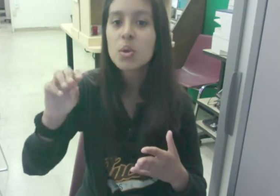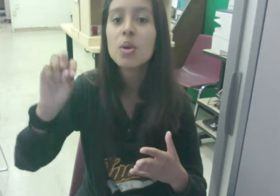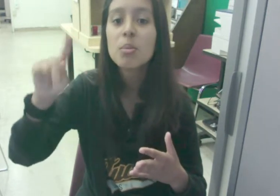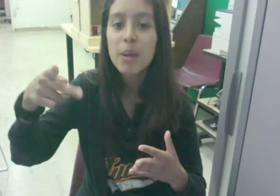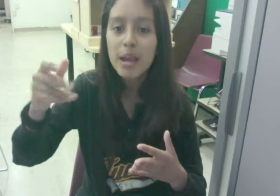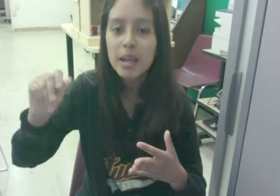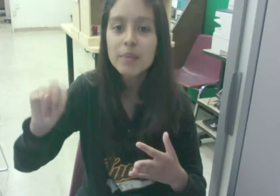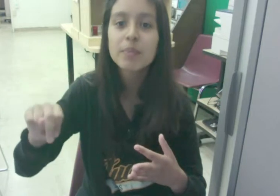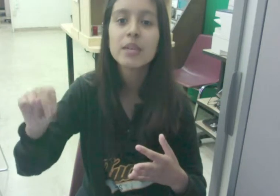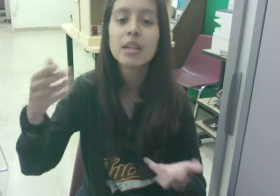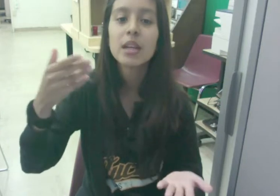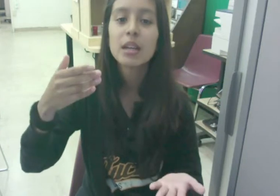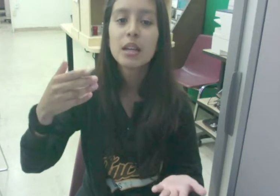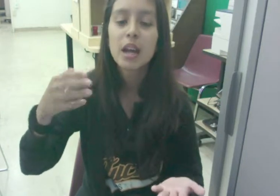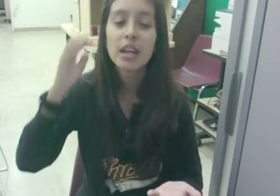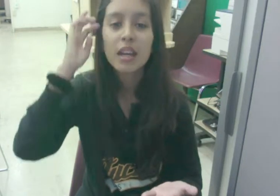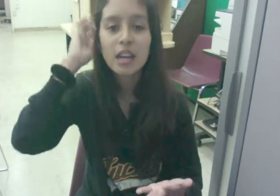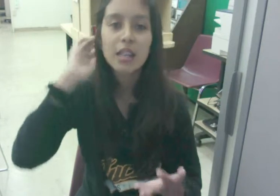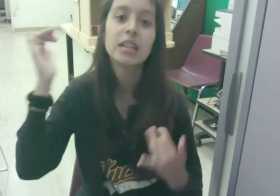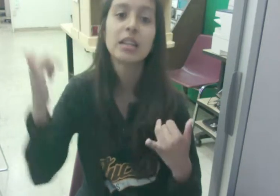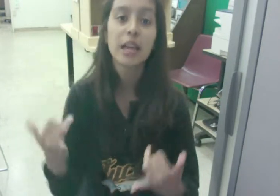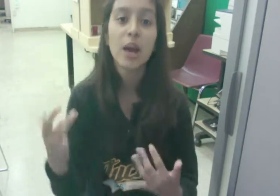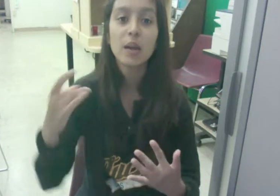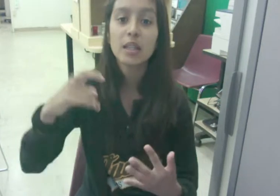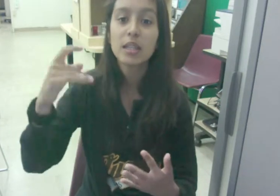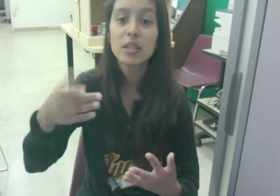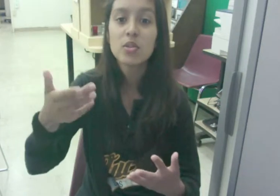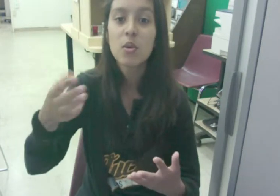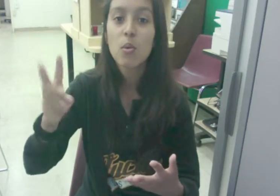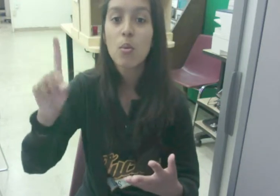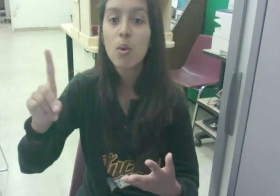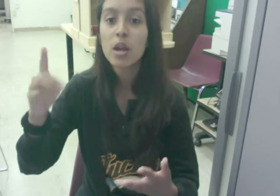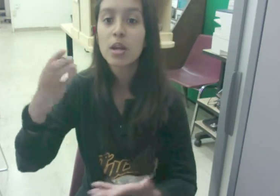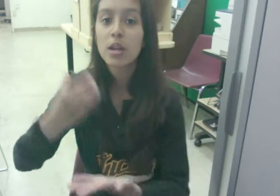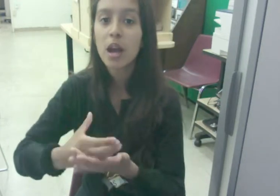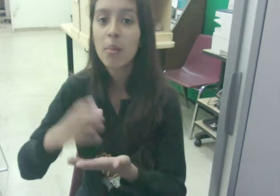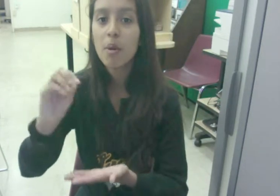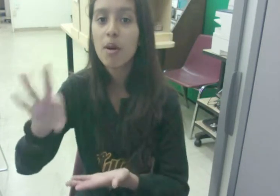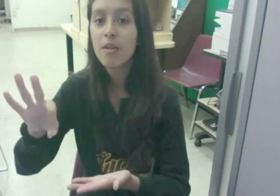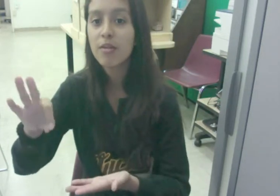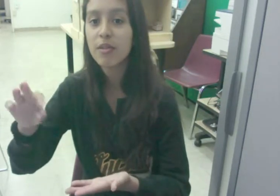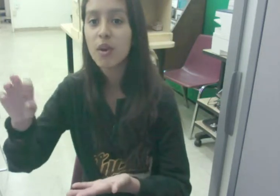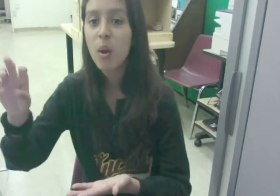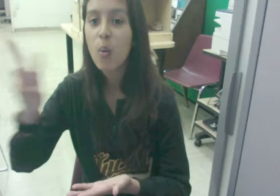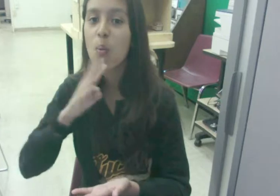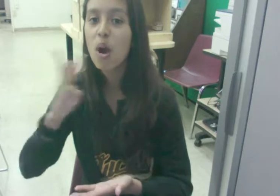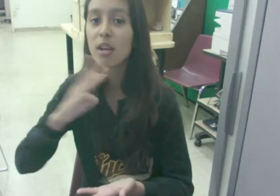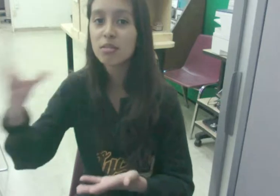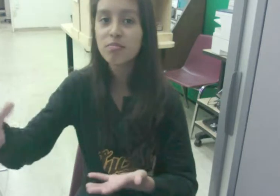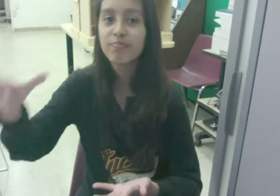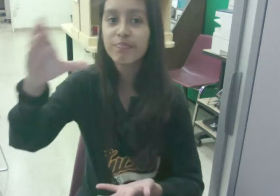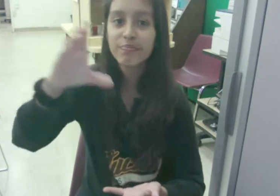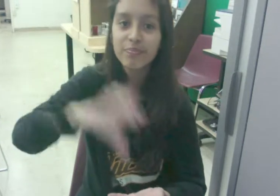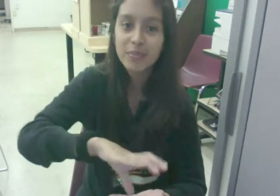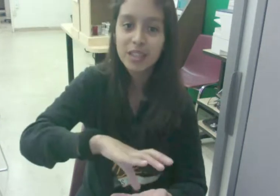You put this now on the lower heat and mix it for a few minutes, and the water will thicken up into a nice thick